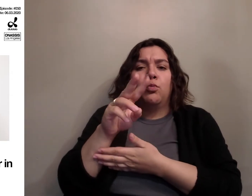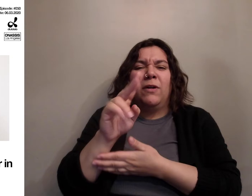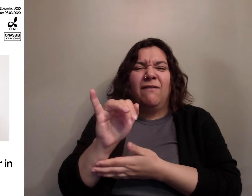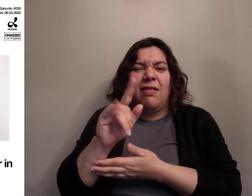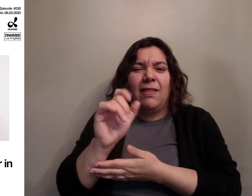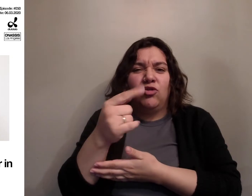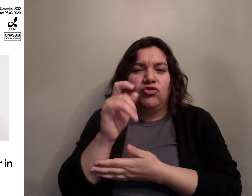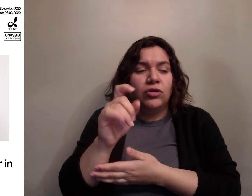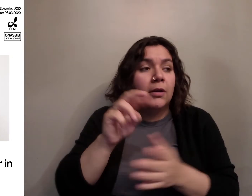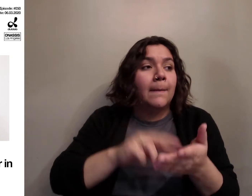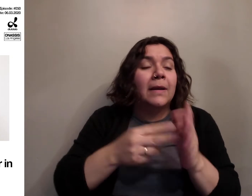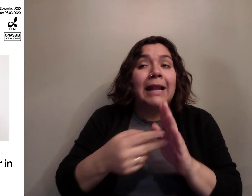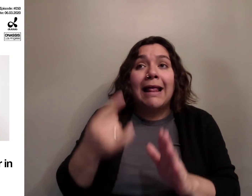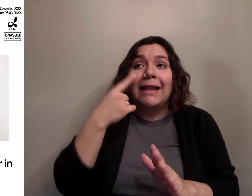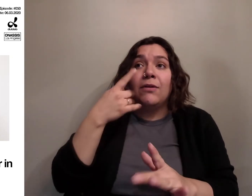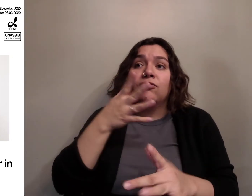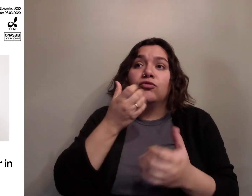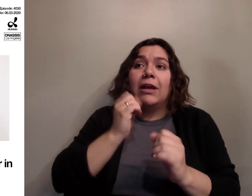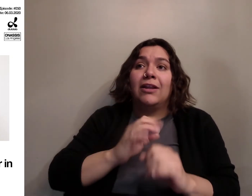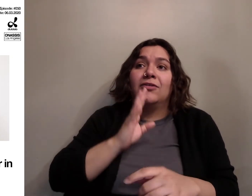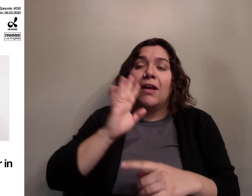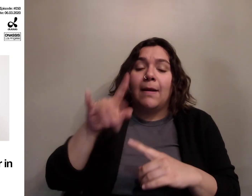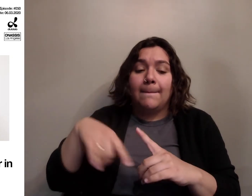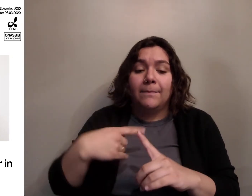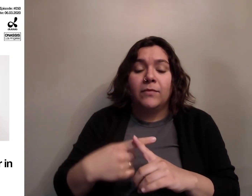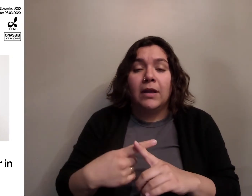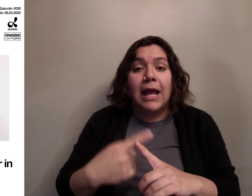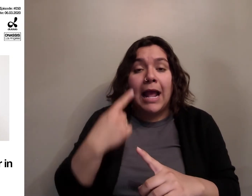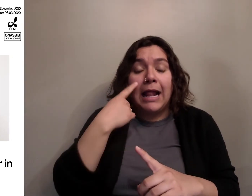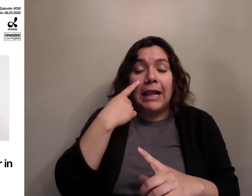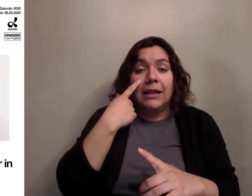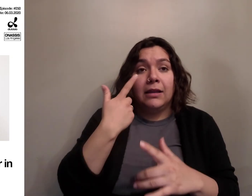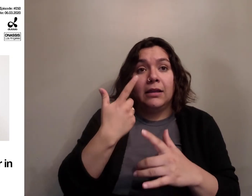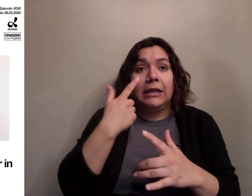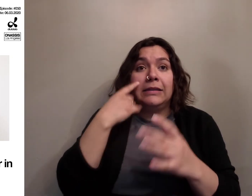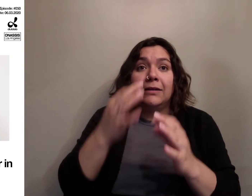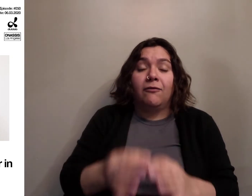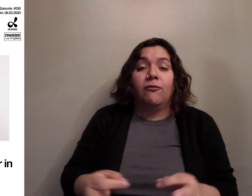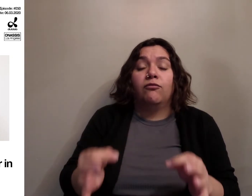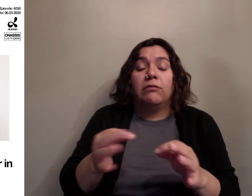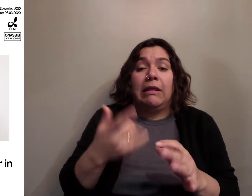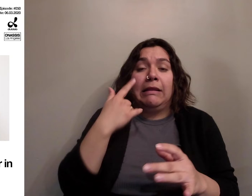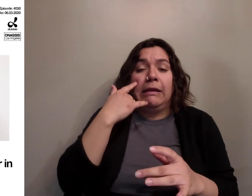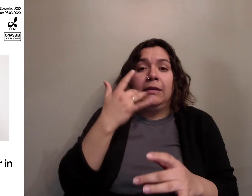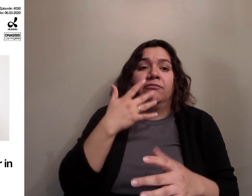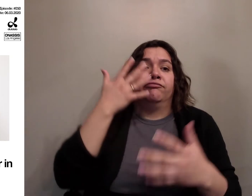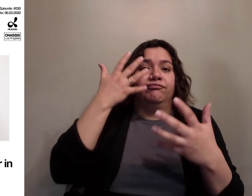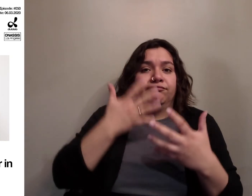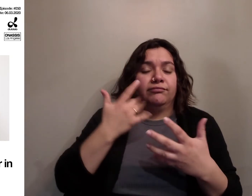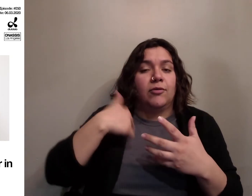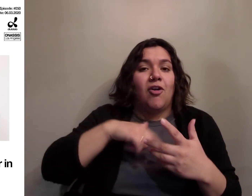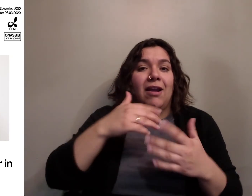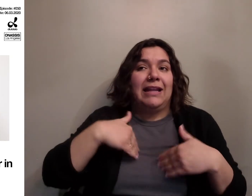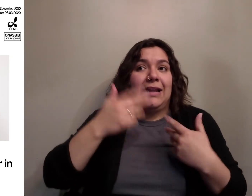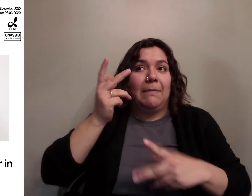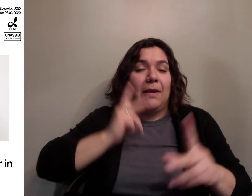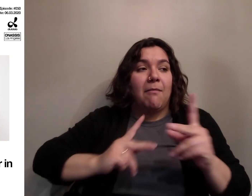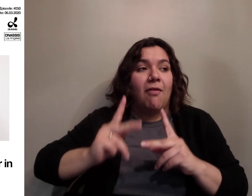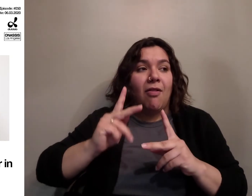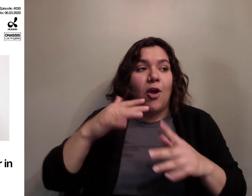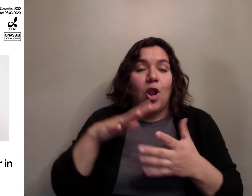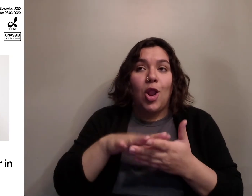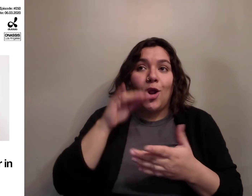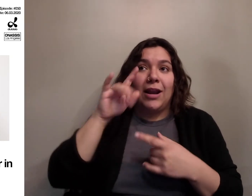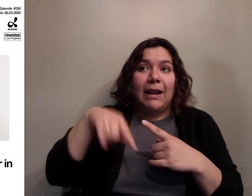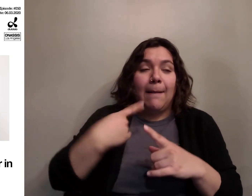complacency and comfort and privilege. And so I think what I was trying to get to about that is that it's unfortunate